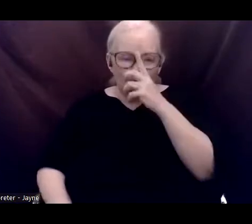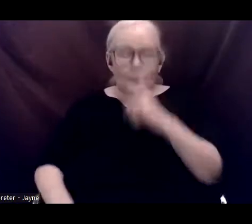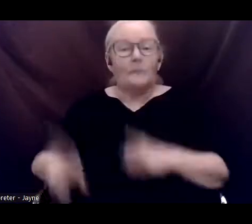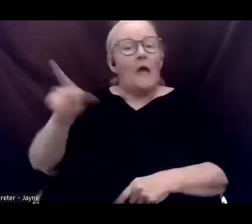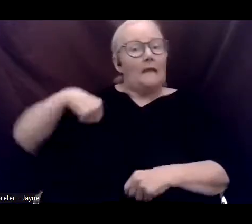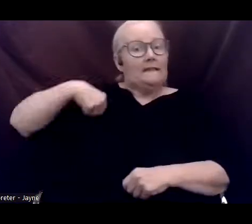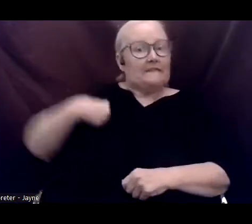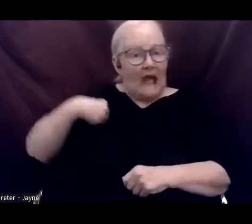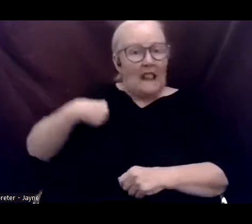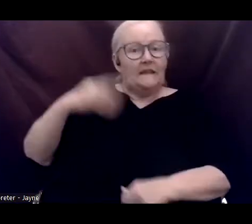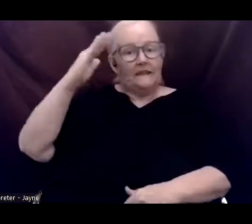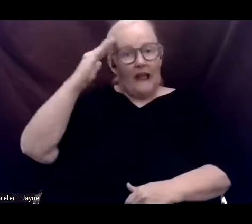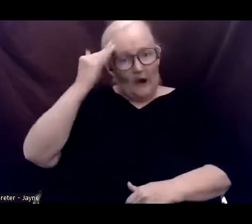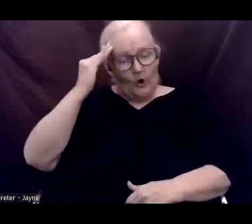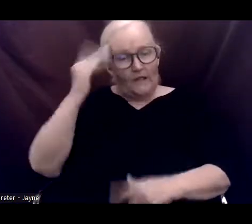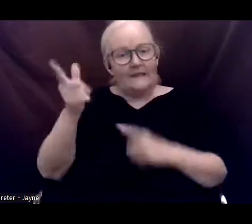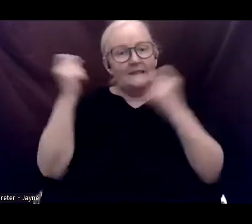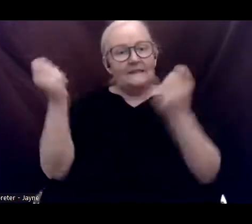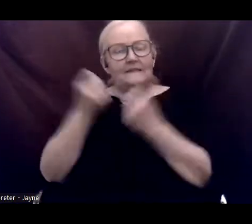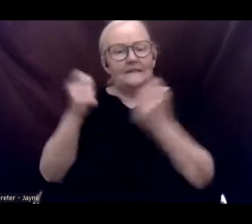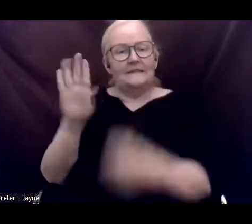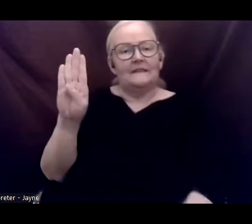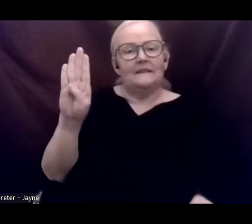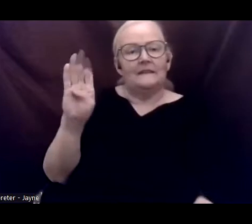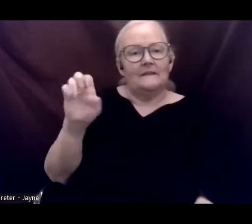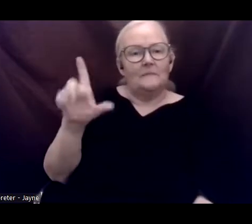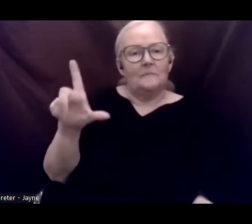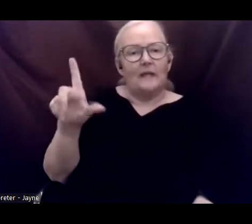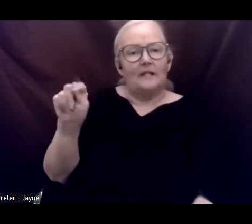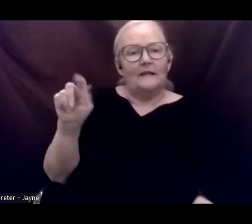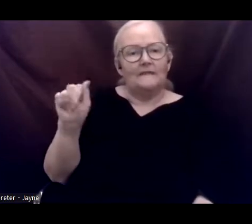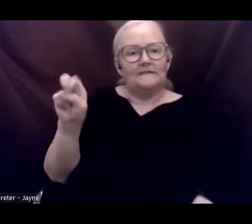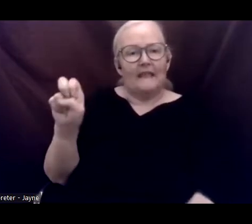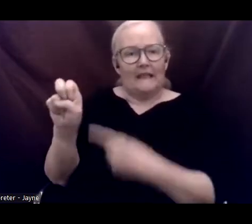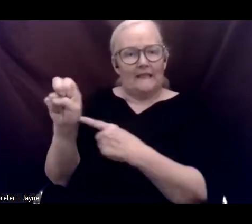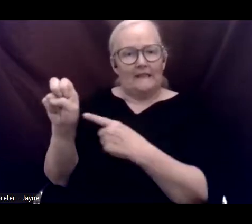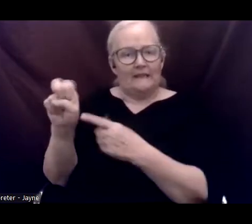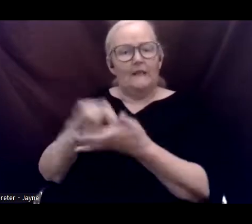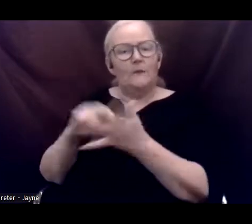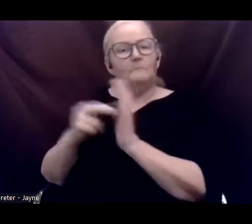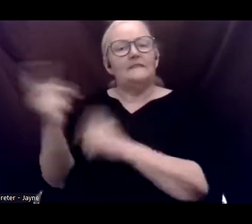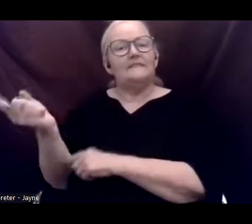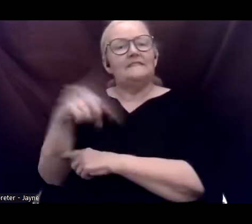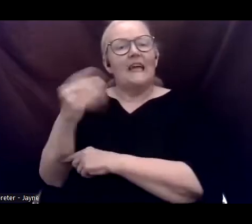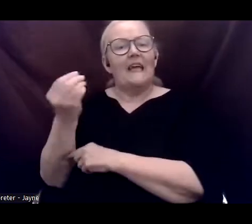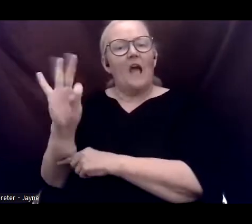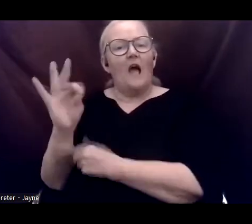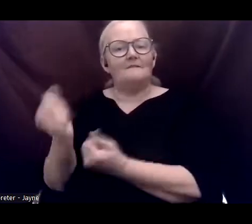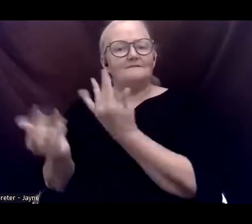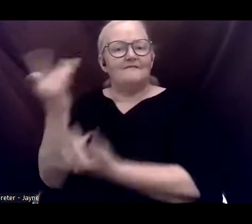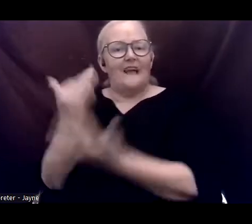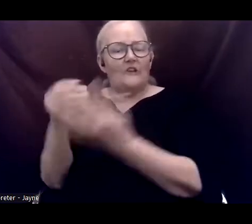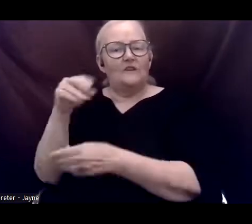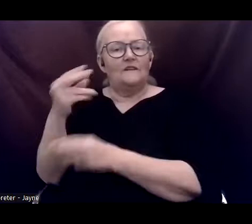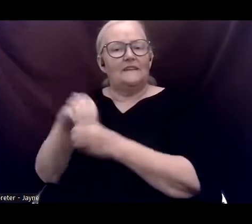and Ireland, the festival of Beltane was started. Beltane means day of fire in Celtic because